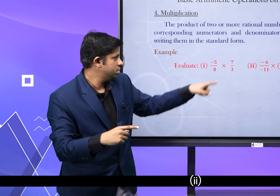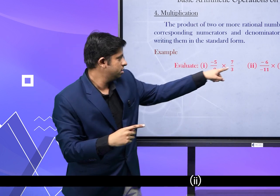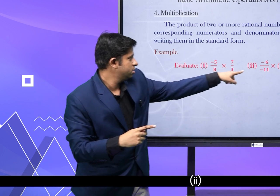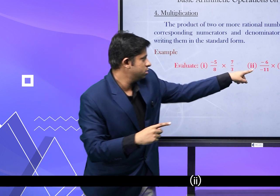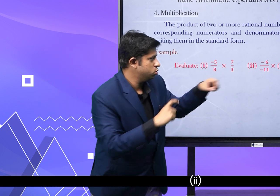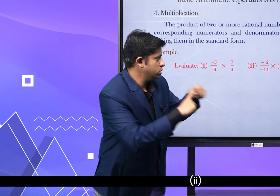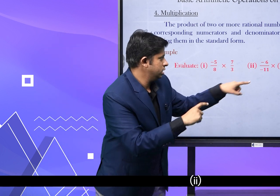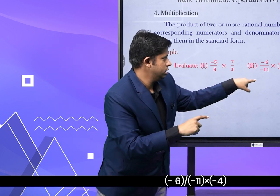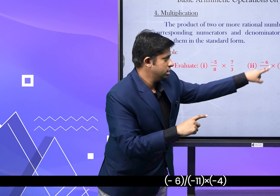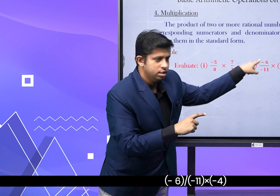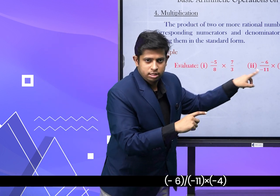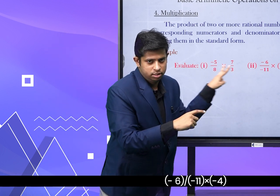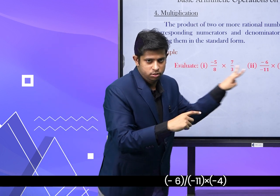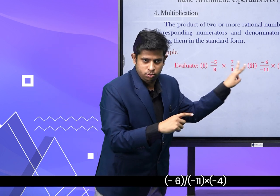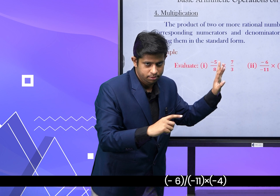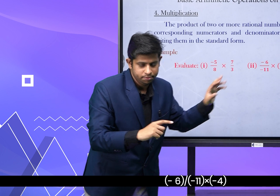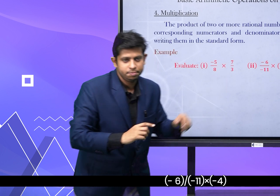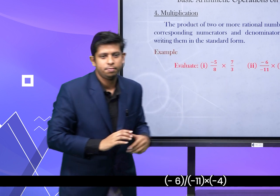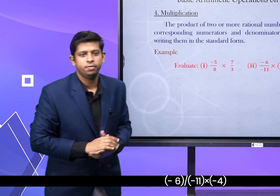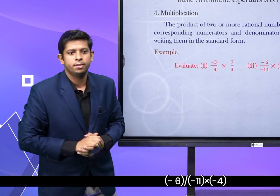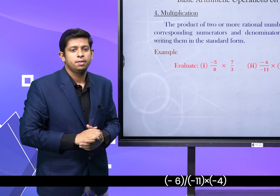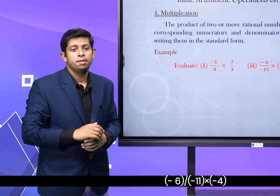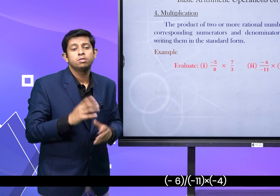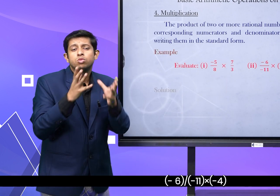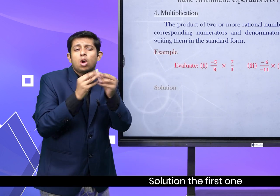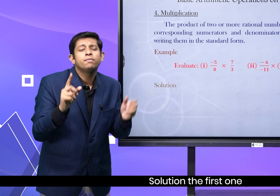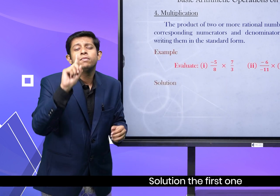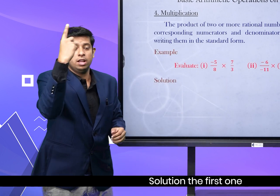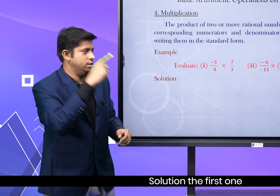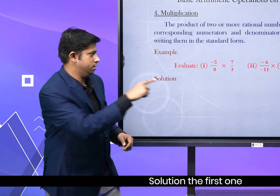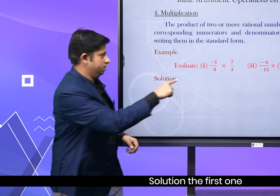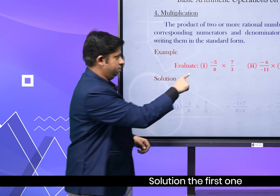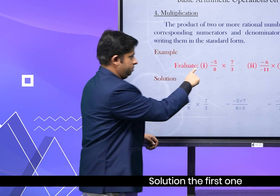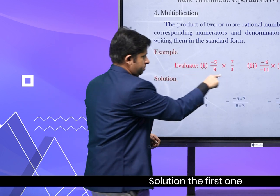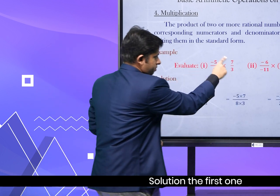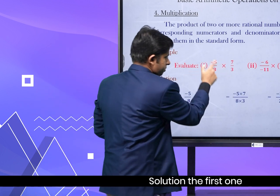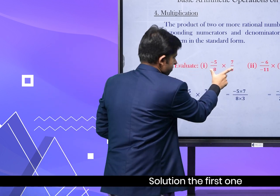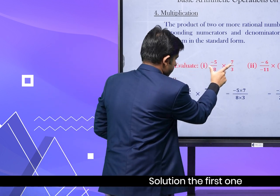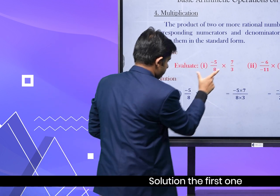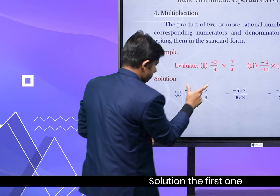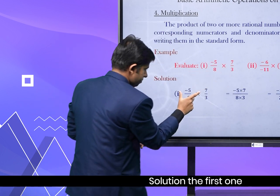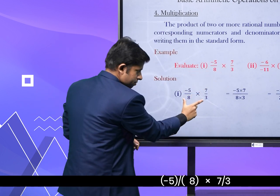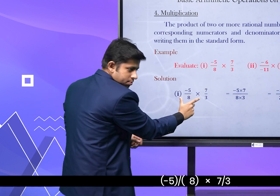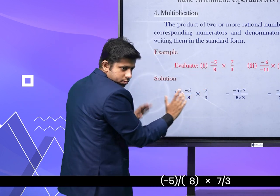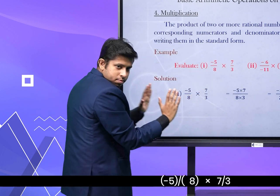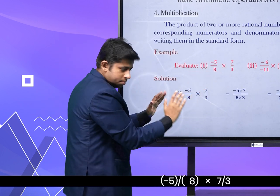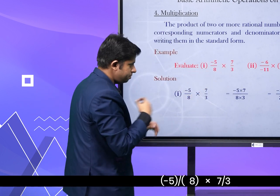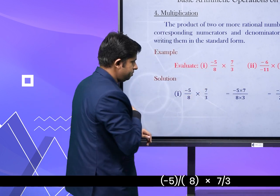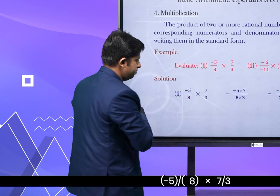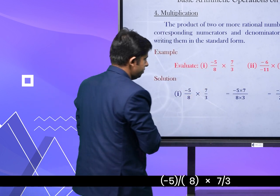Second, minus 6 by minus 11 into minus 4. Solution. The first one, minus 5 by 8 into 7 by